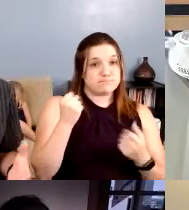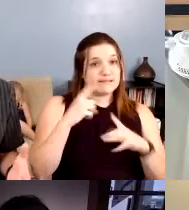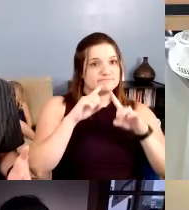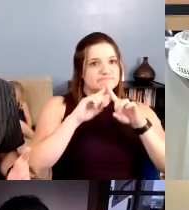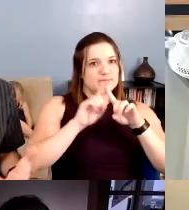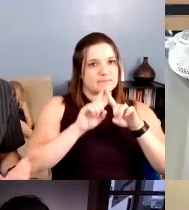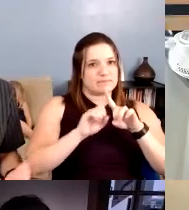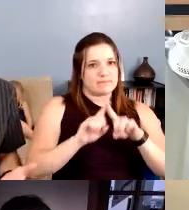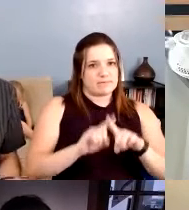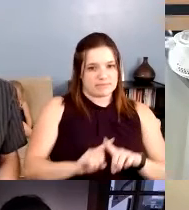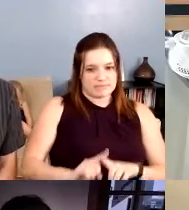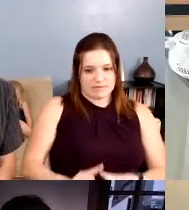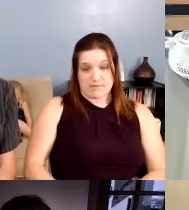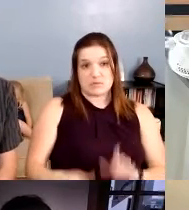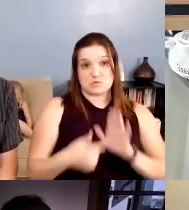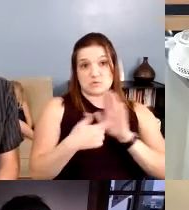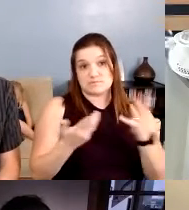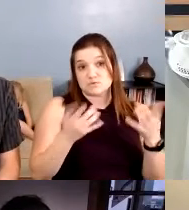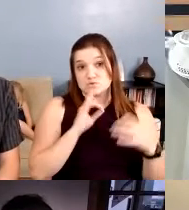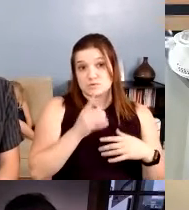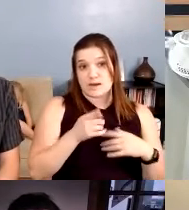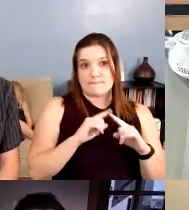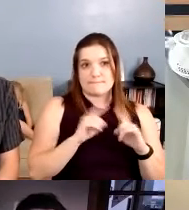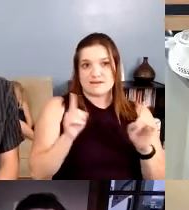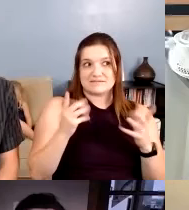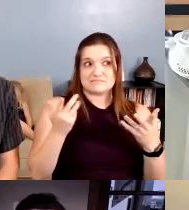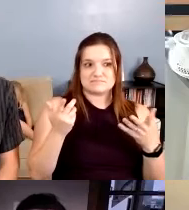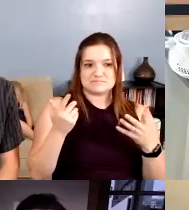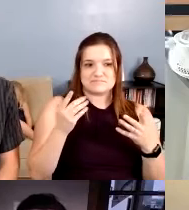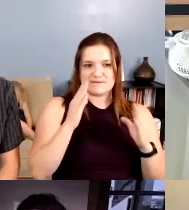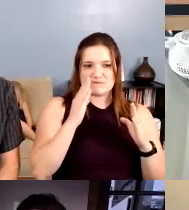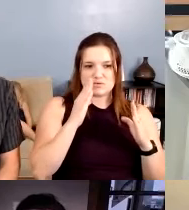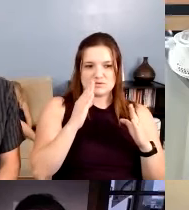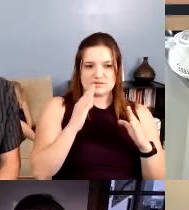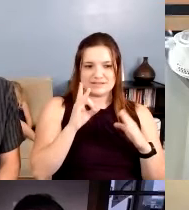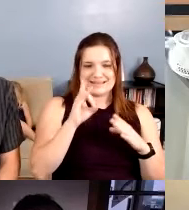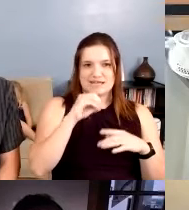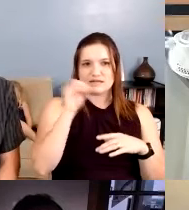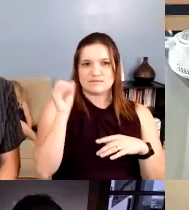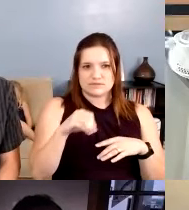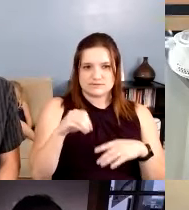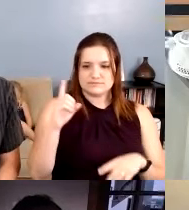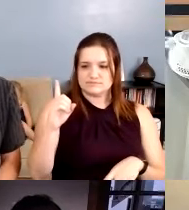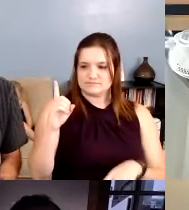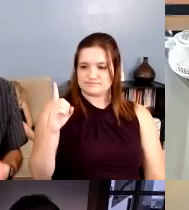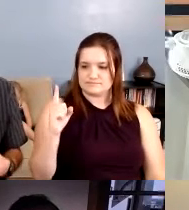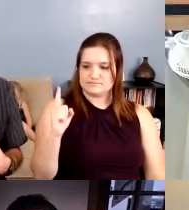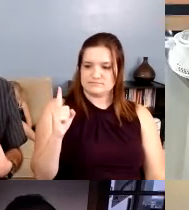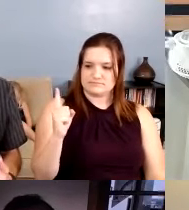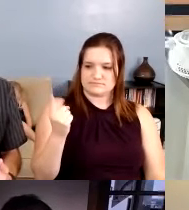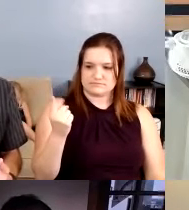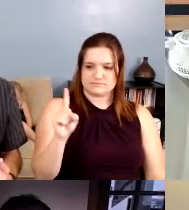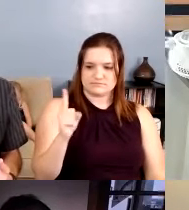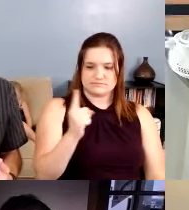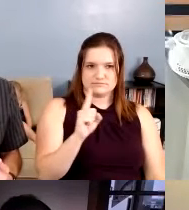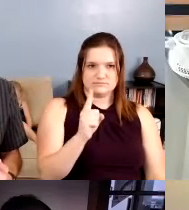that that classifier could represent. But again, we just kind of want to focus on the 80%. And we